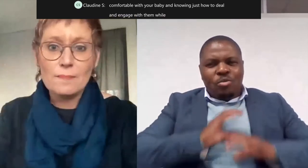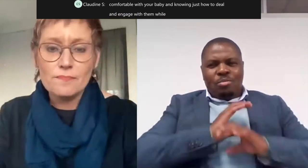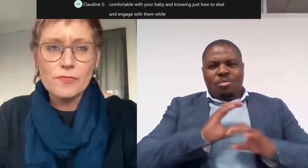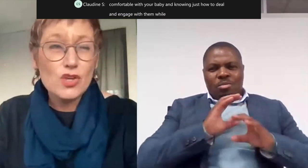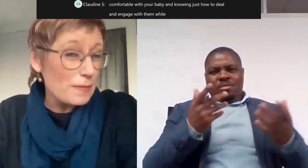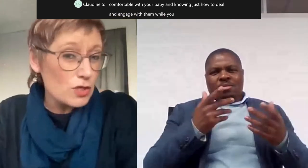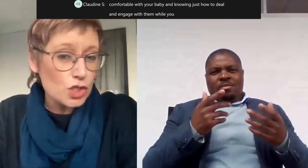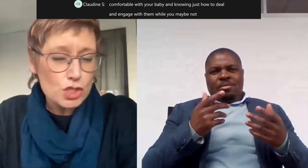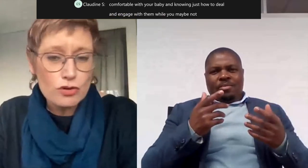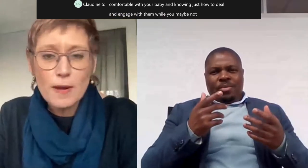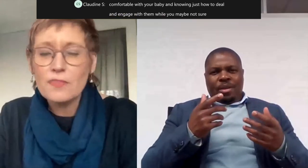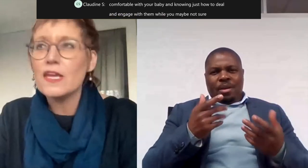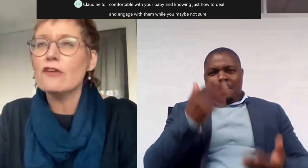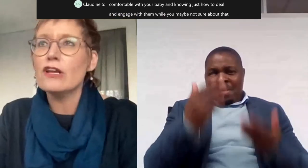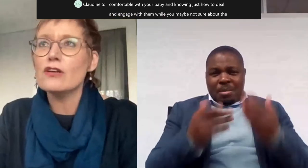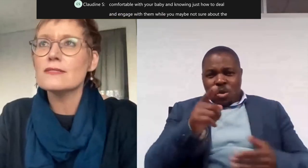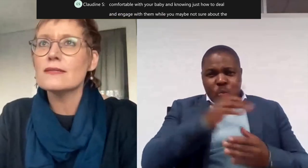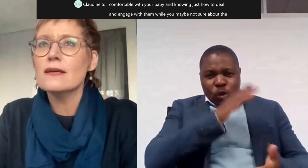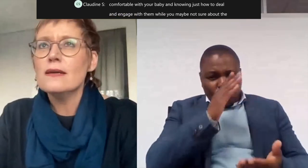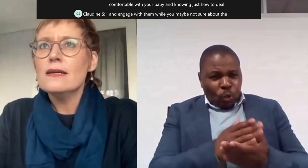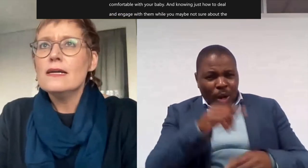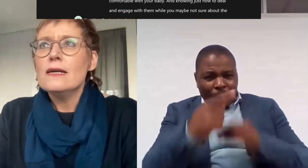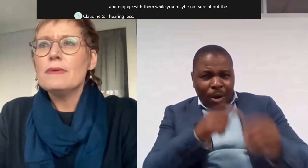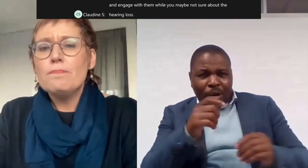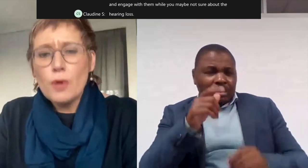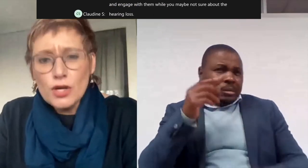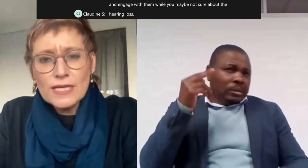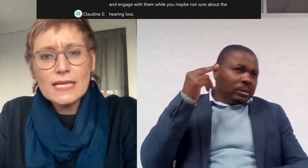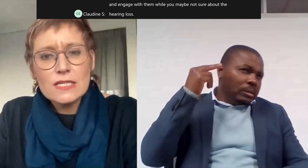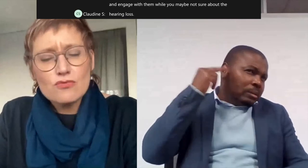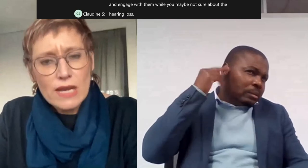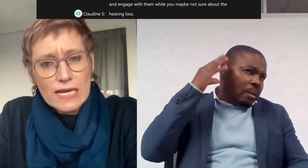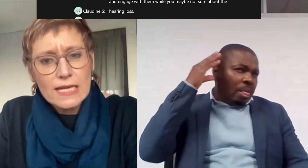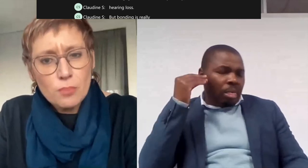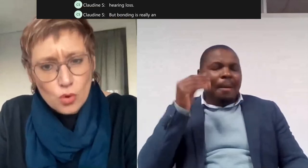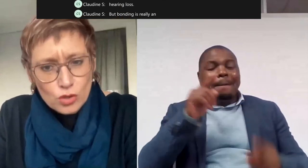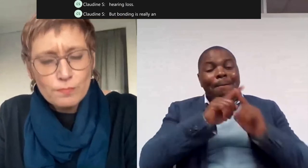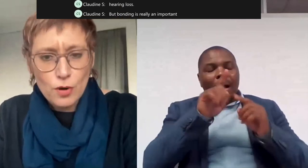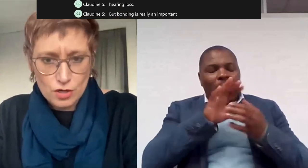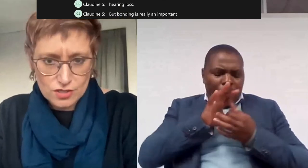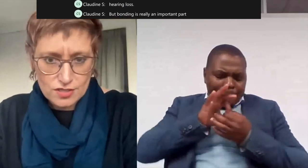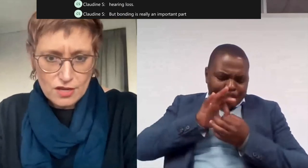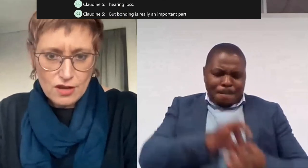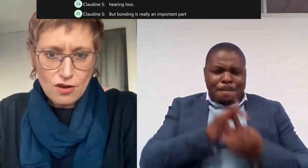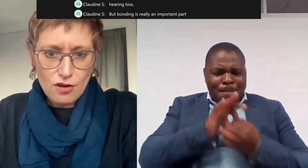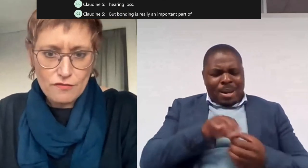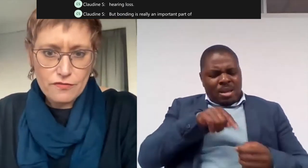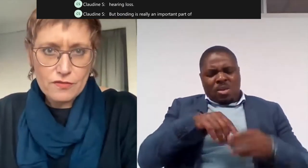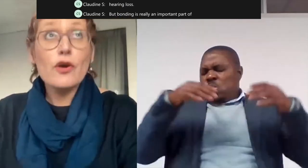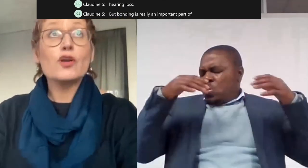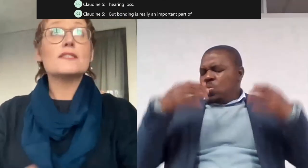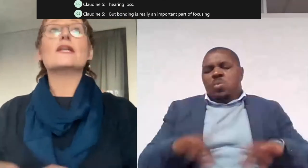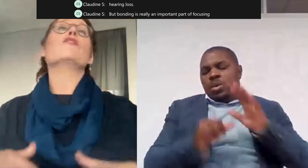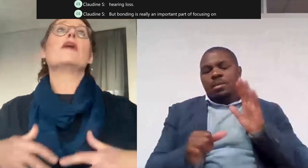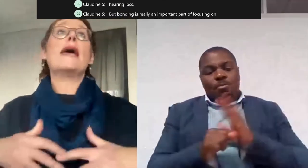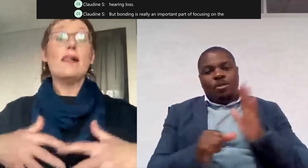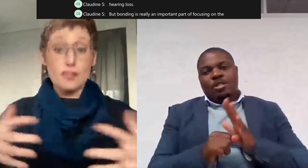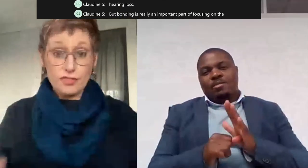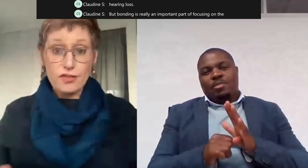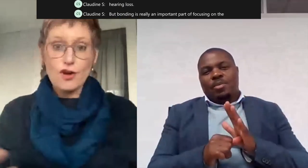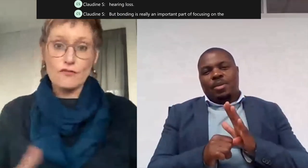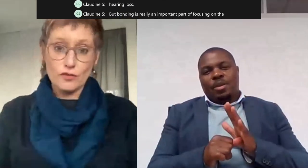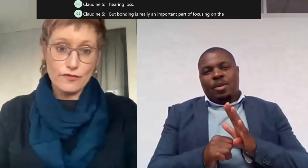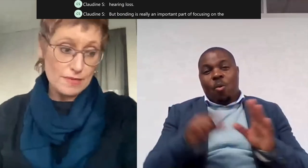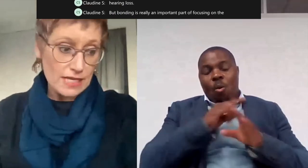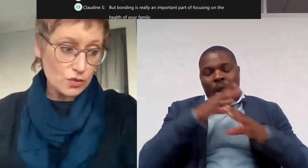while you're maybe not sure about the hearing loss. But bonding is really an important part of focusing on the